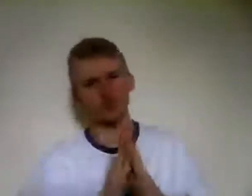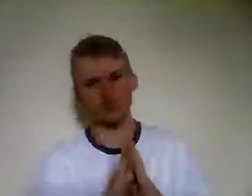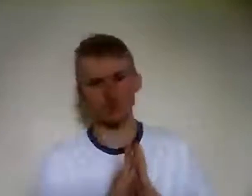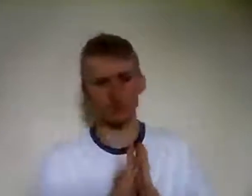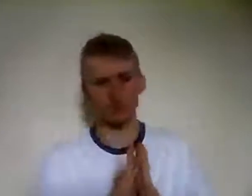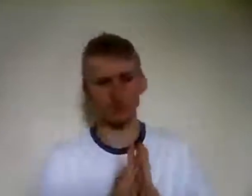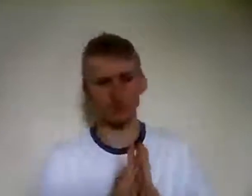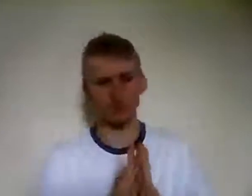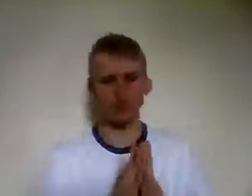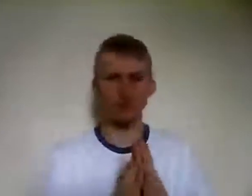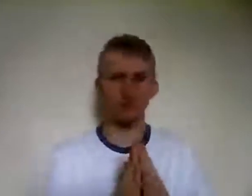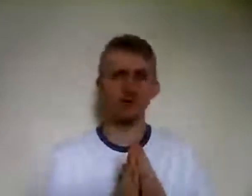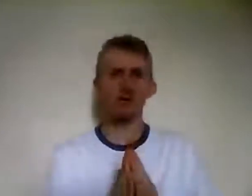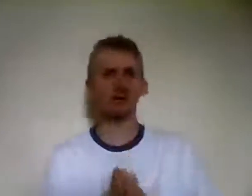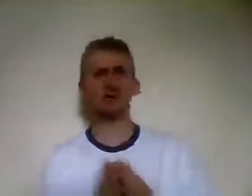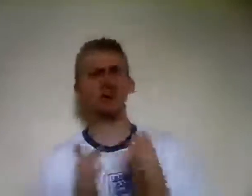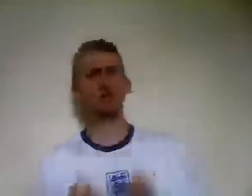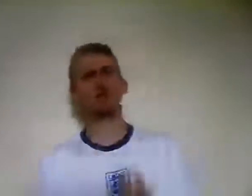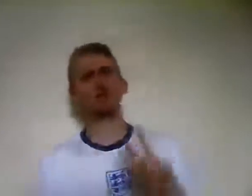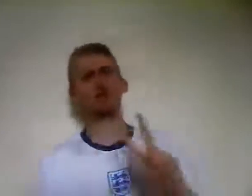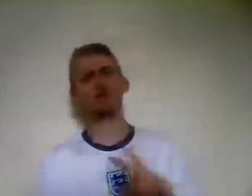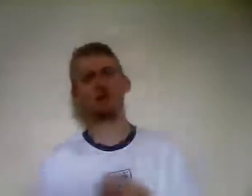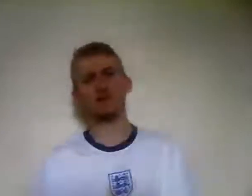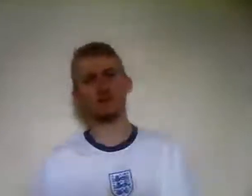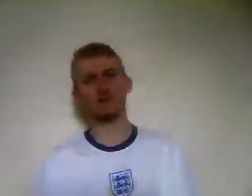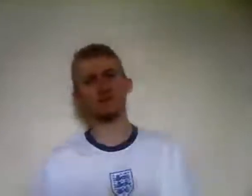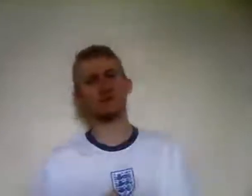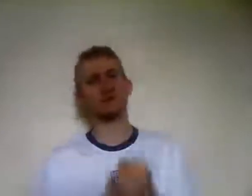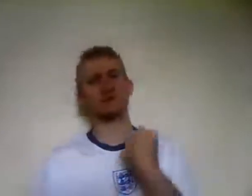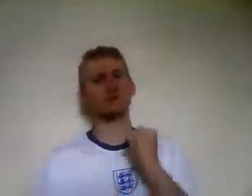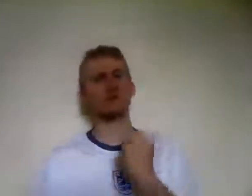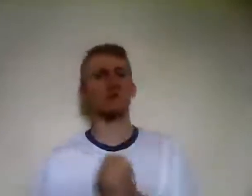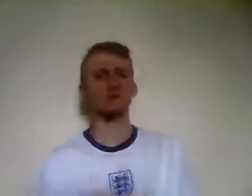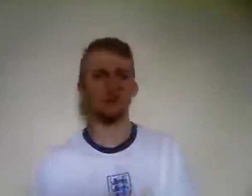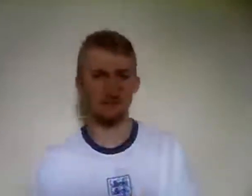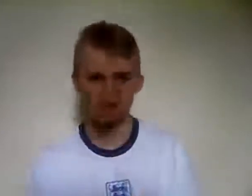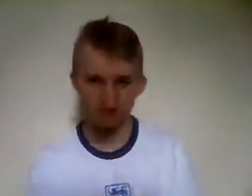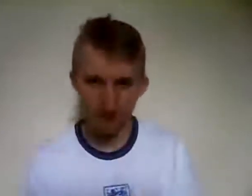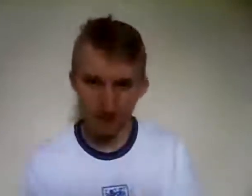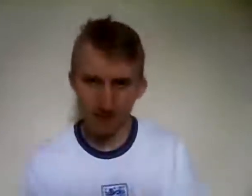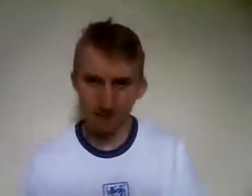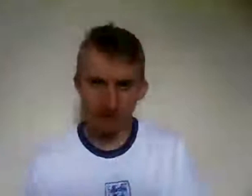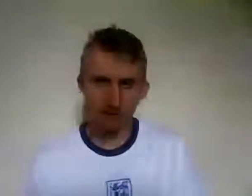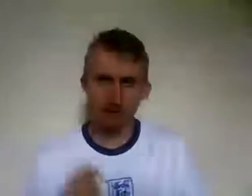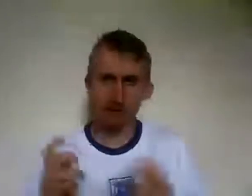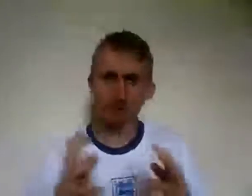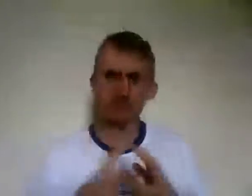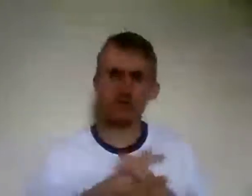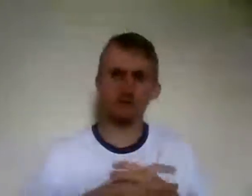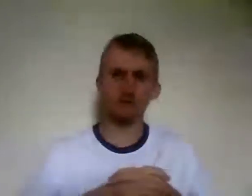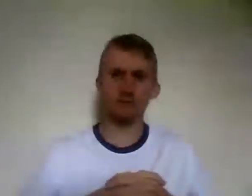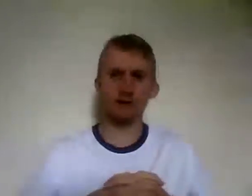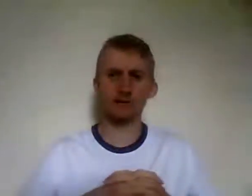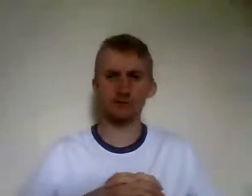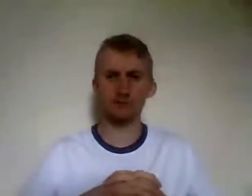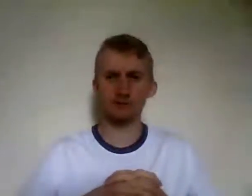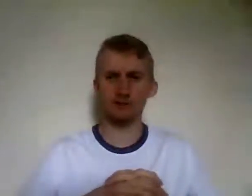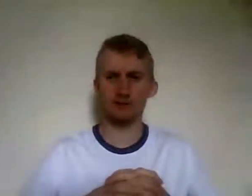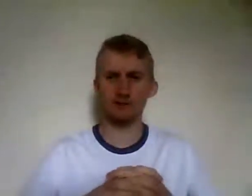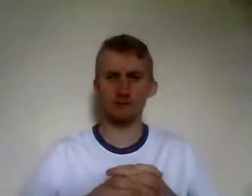13th of March 2012, Crawley won just 2 league games out of a possible 14. Many argued the sales of Matt Tubbs and Tyrone